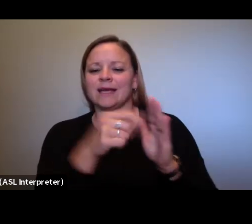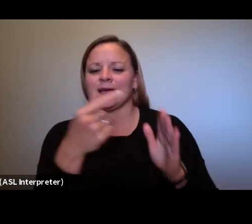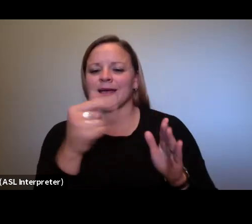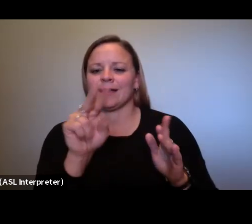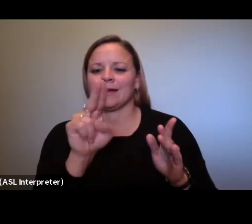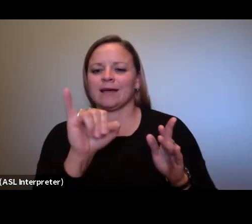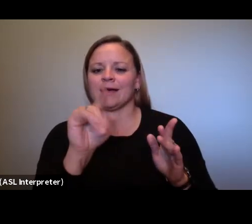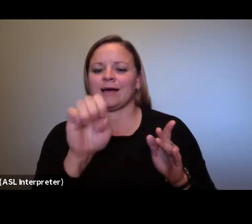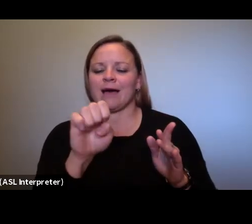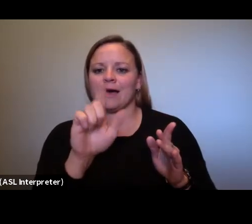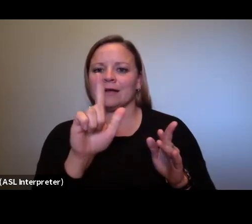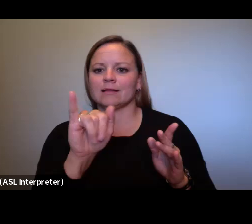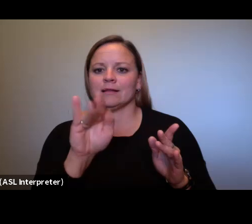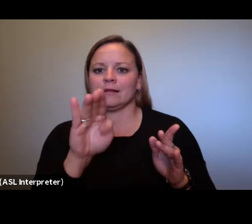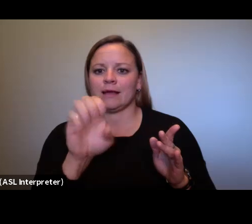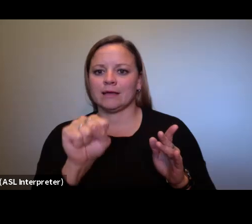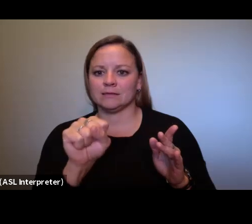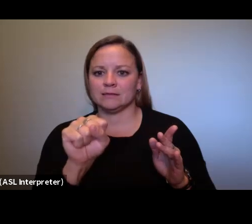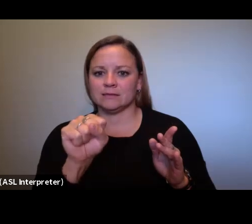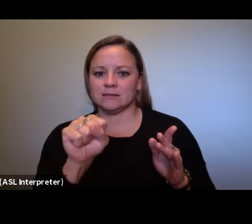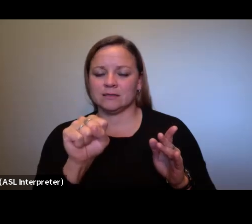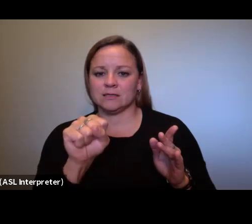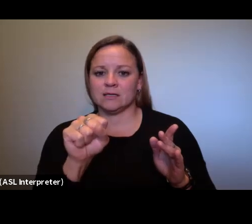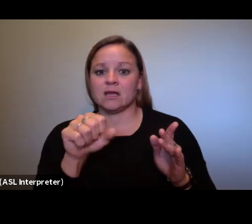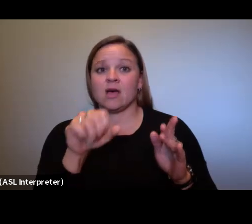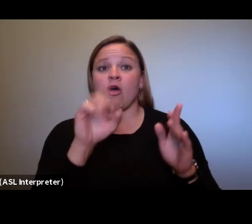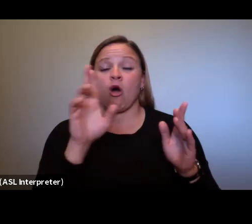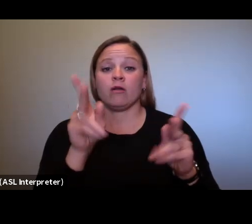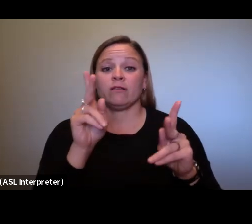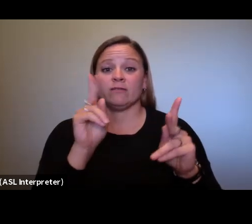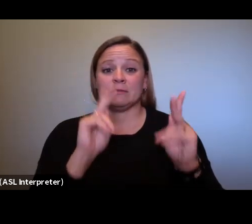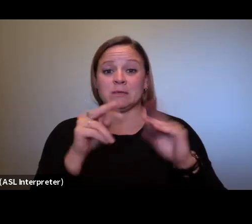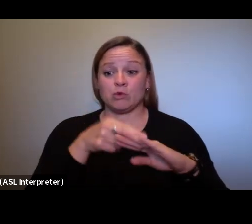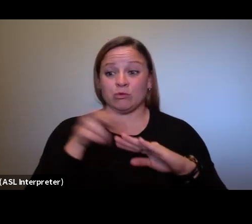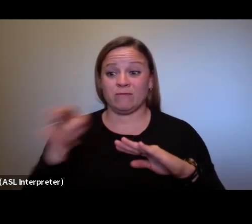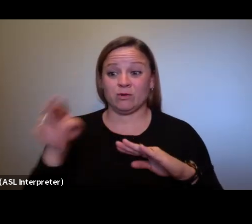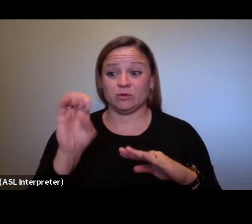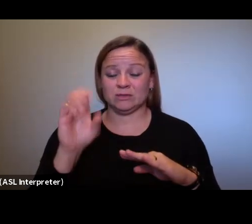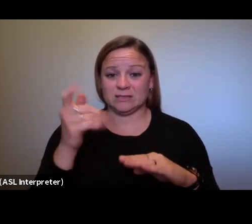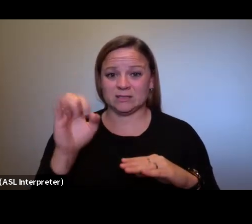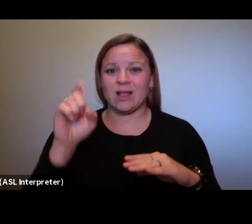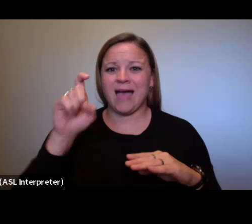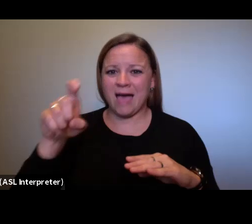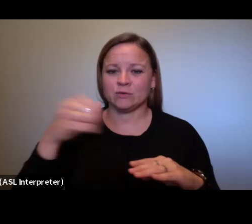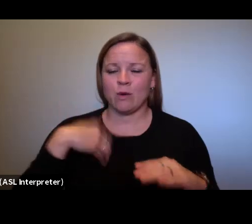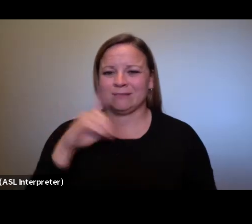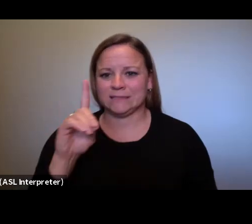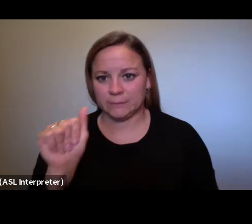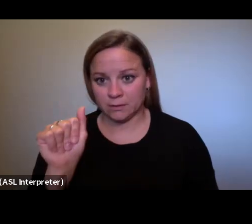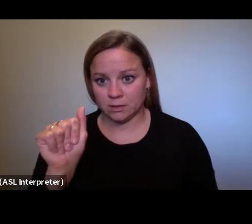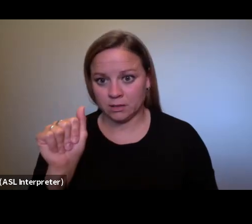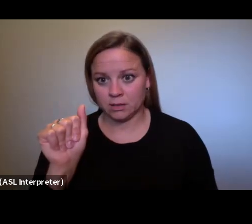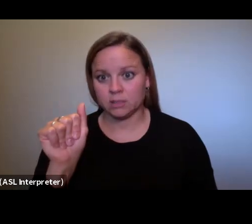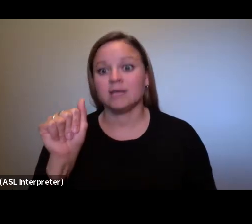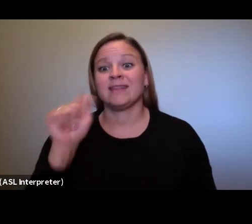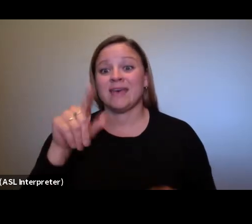all of the people that were referred to or continue to be referred to CISO, they have to be a person with a disability. They have to